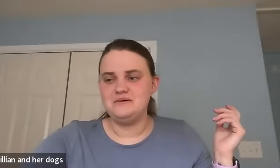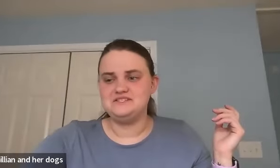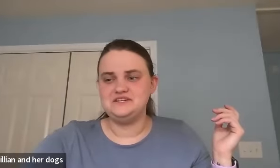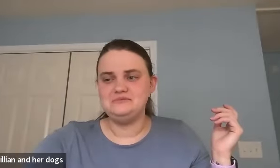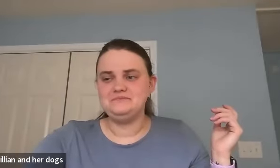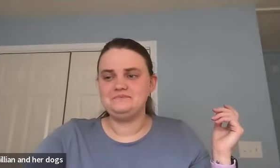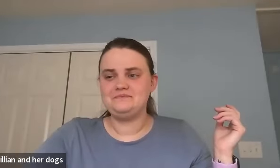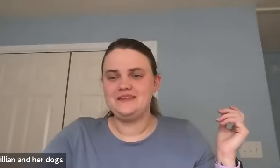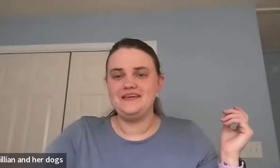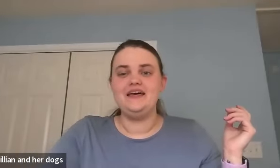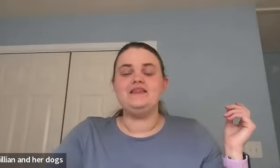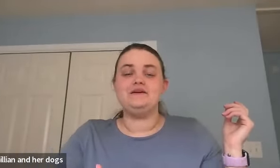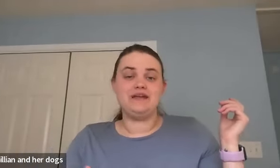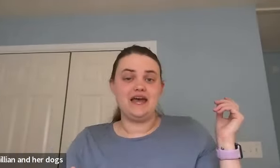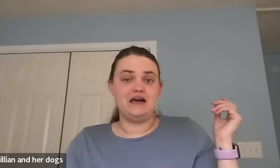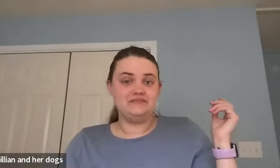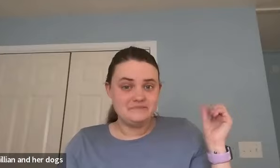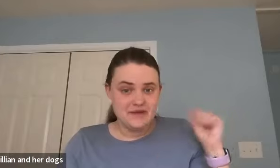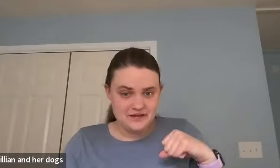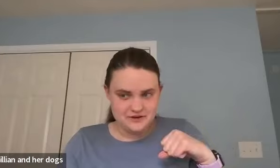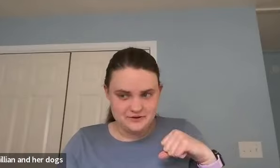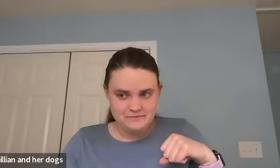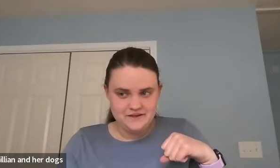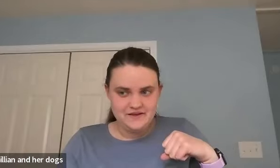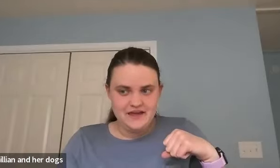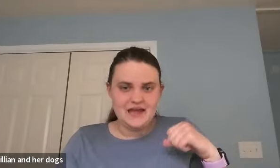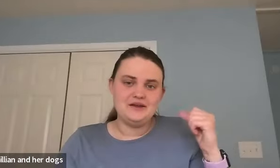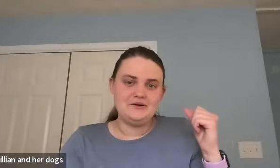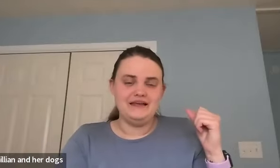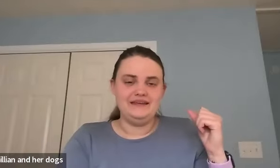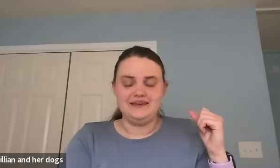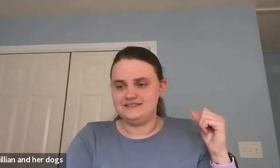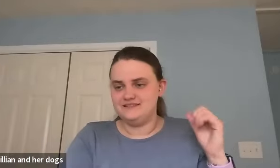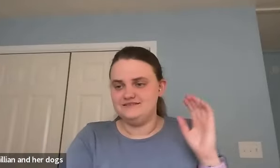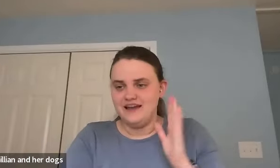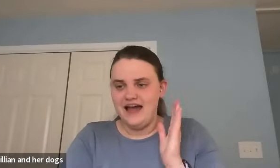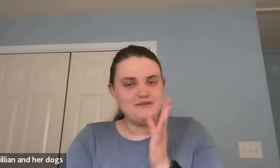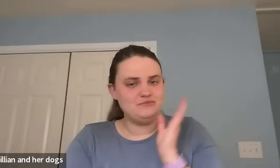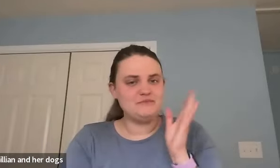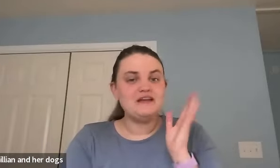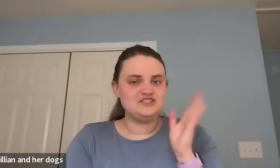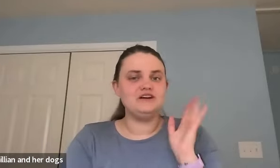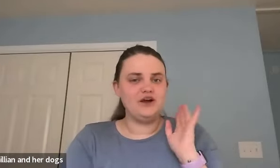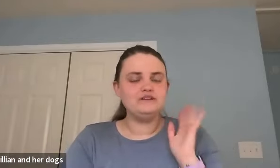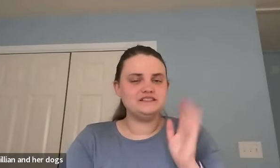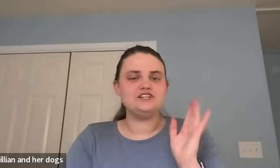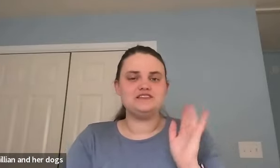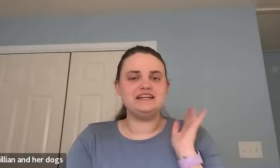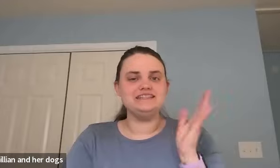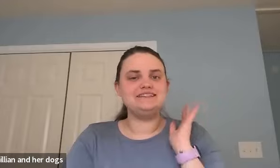that was cute. Then we have tomato. I know, like, yes, I was about to start a whole discussion that I did this